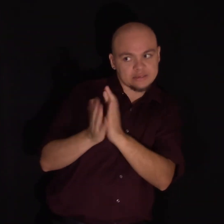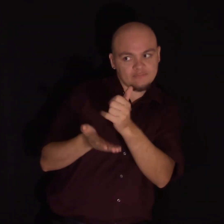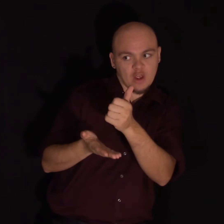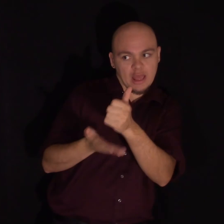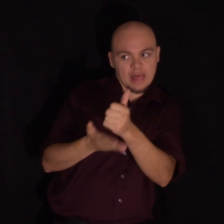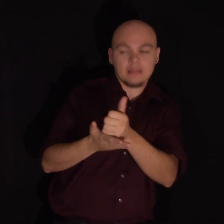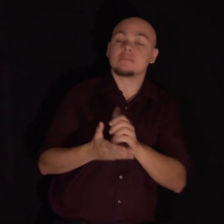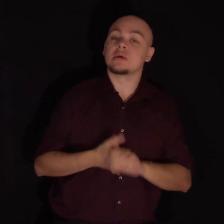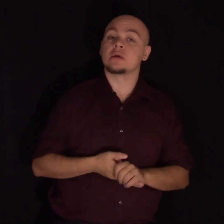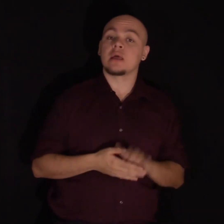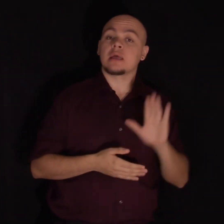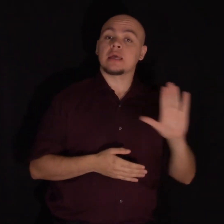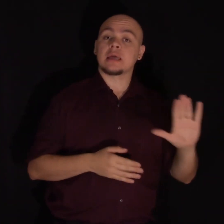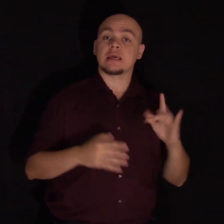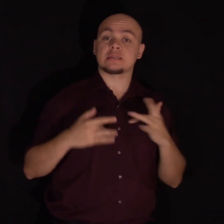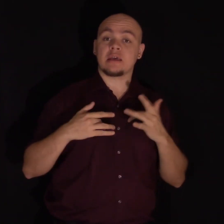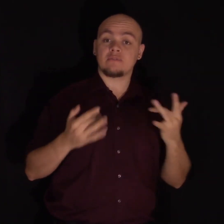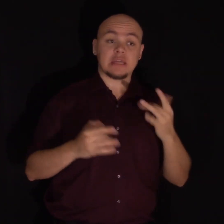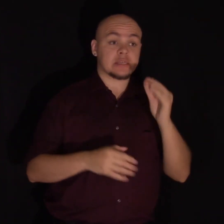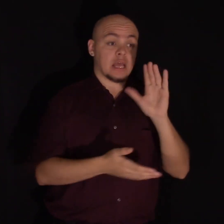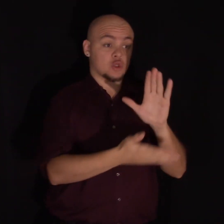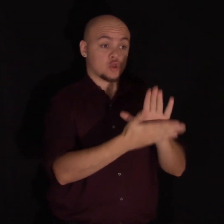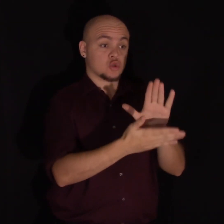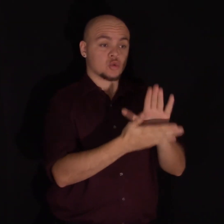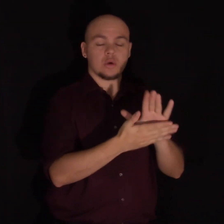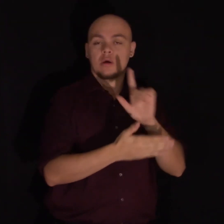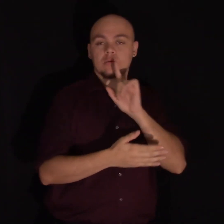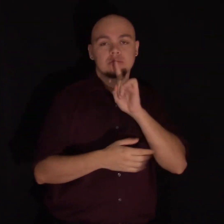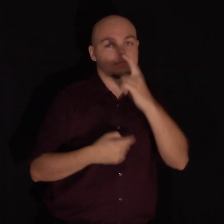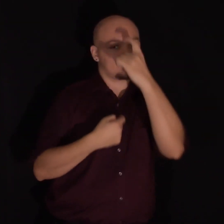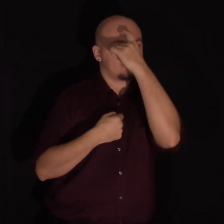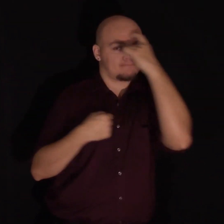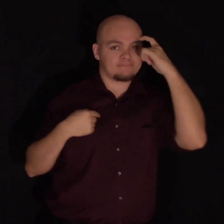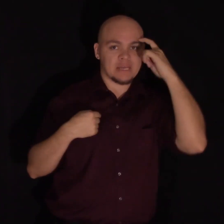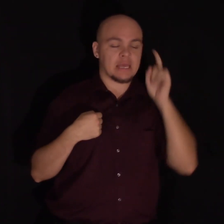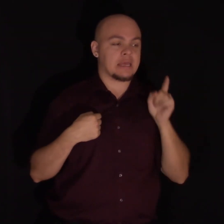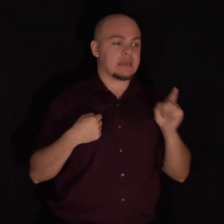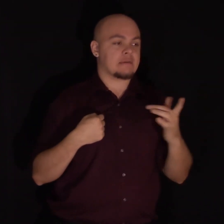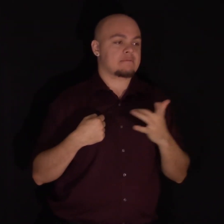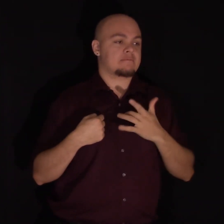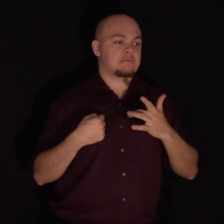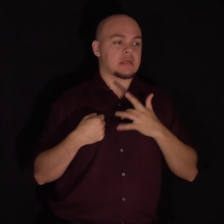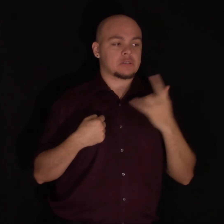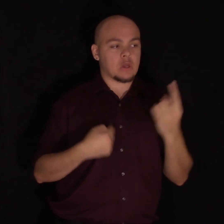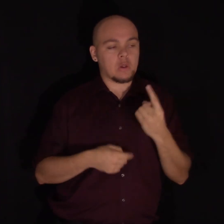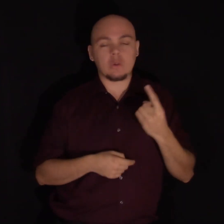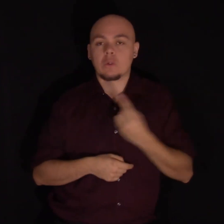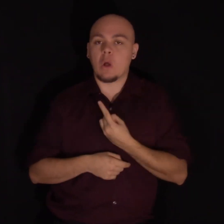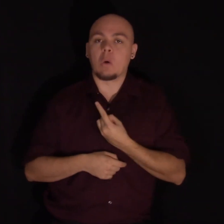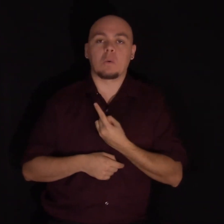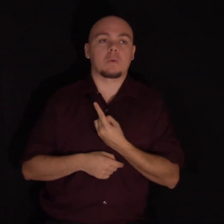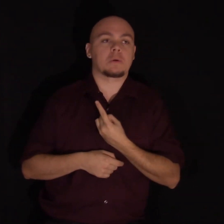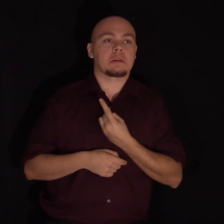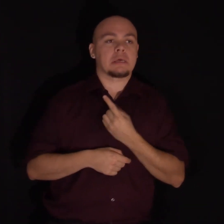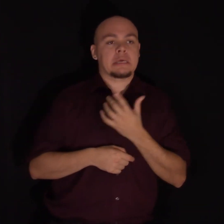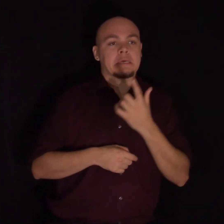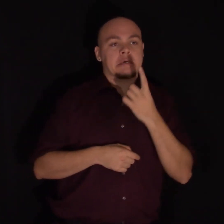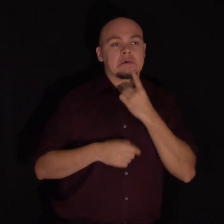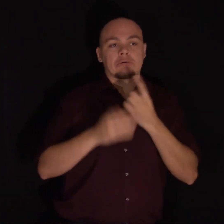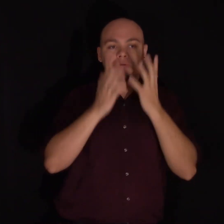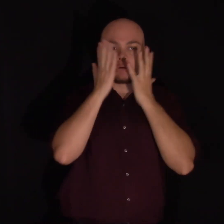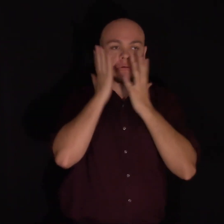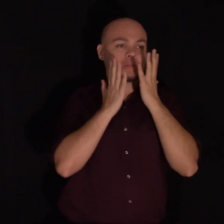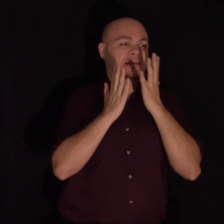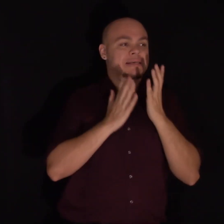experienced triggering events at the school that left him feeling debased and humiliated and